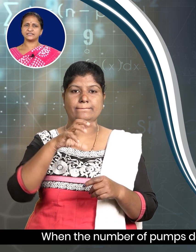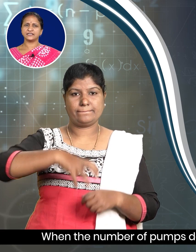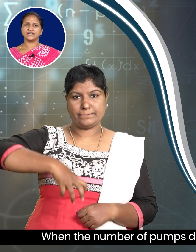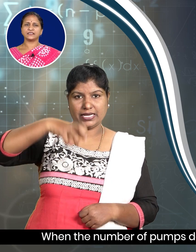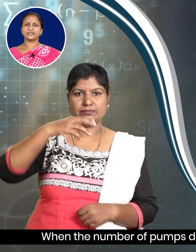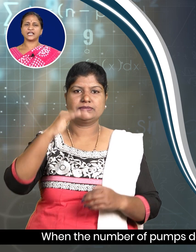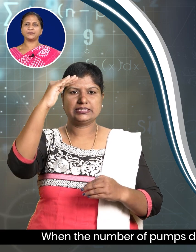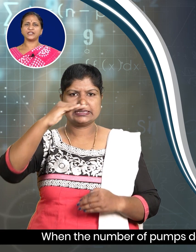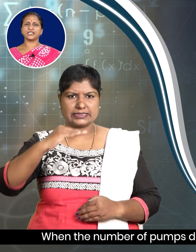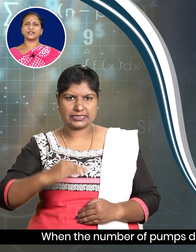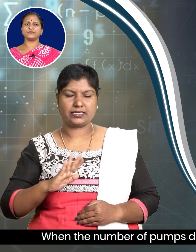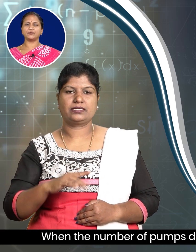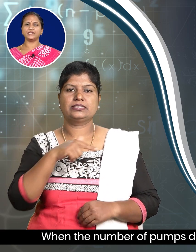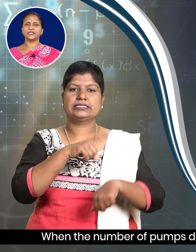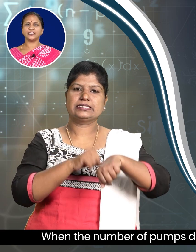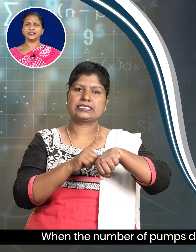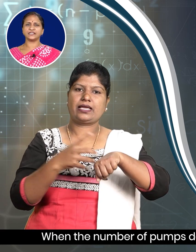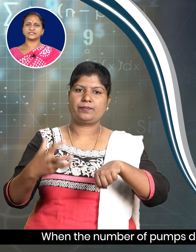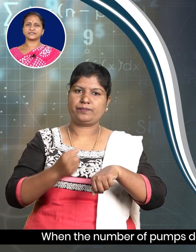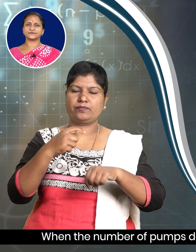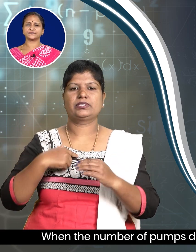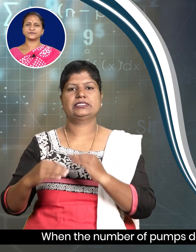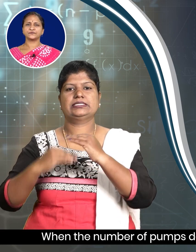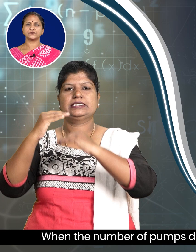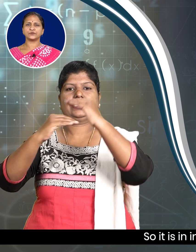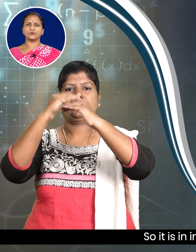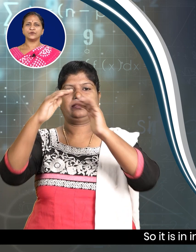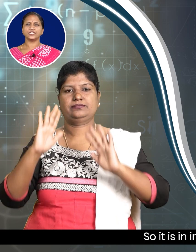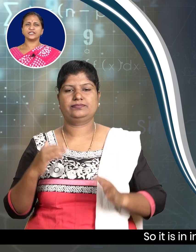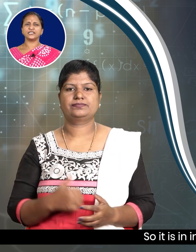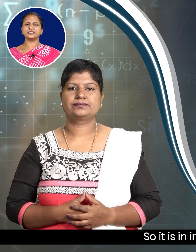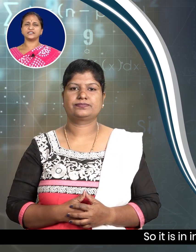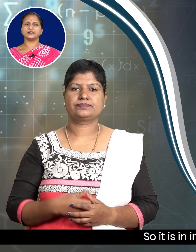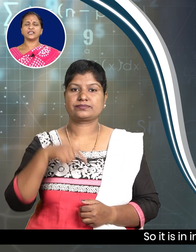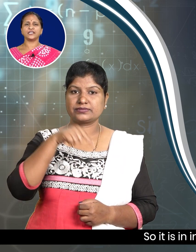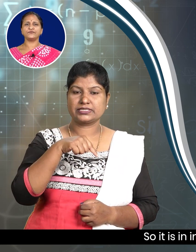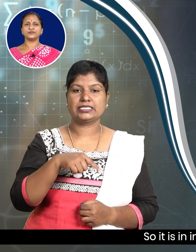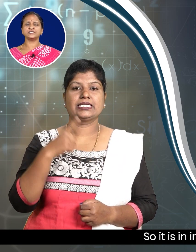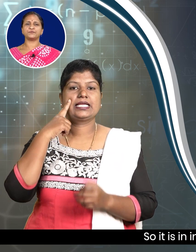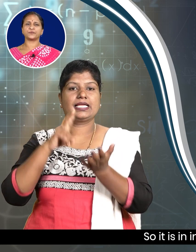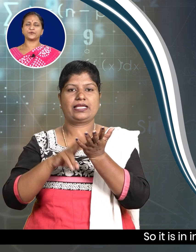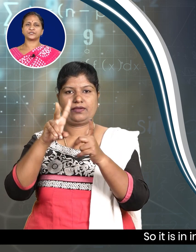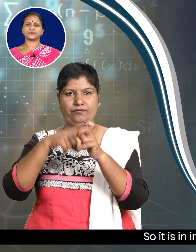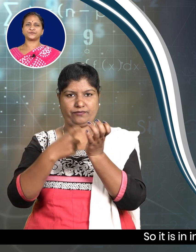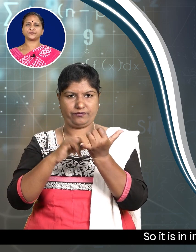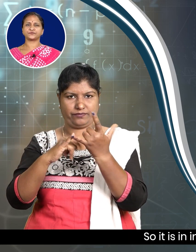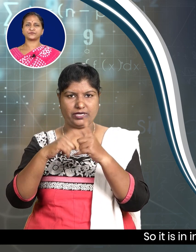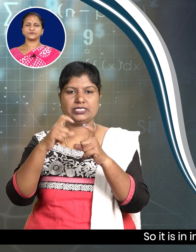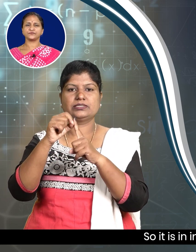decreases, the time taken will be increased. So, it is in inverse